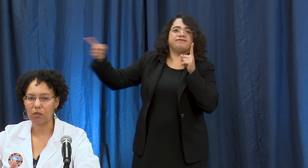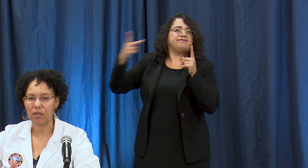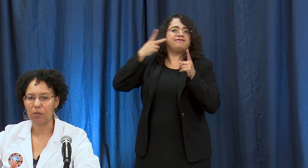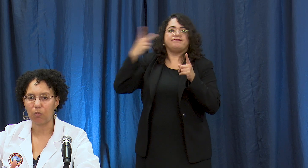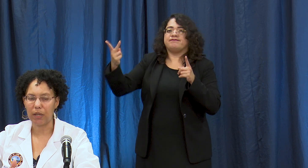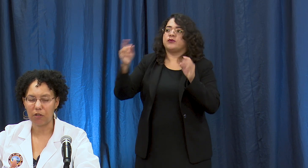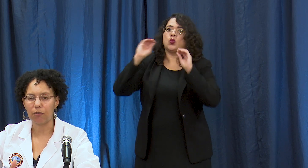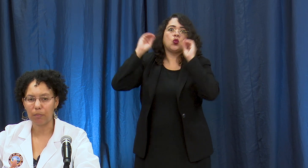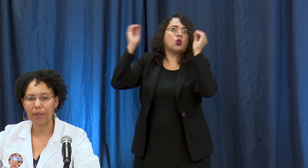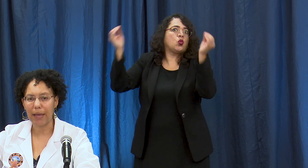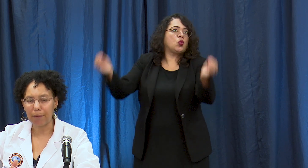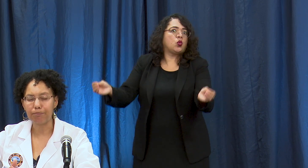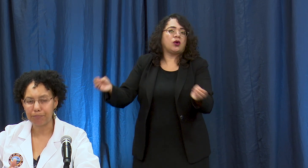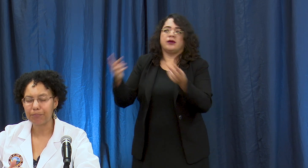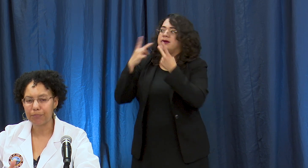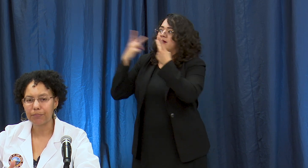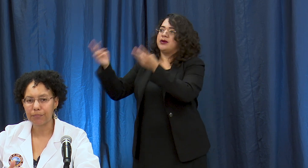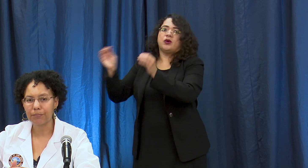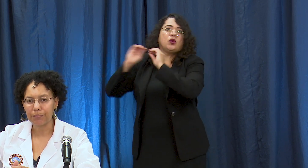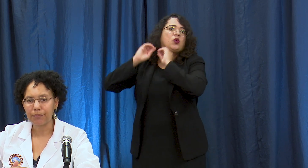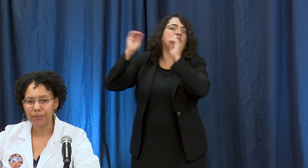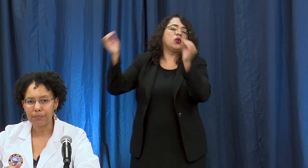local level to see what we can do about that.